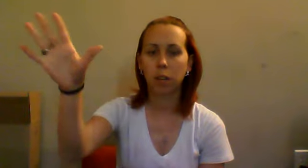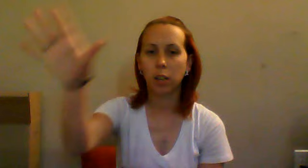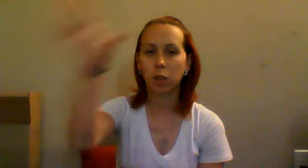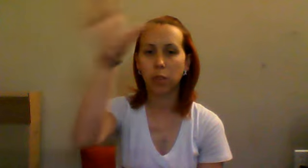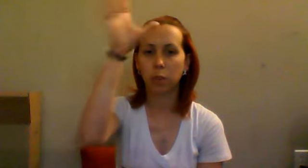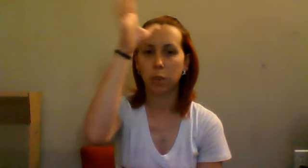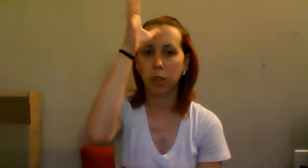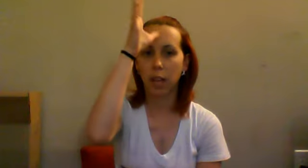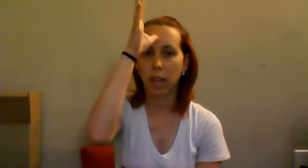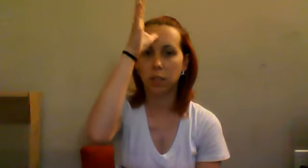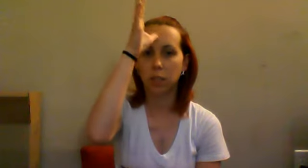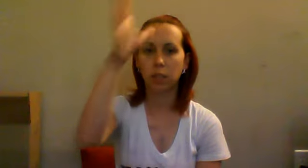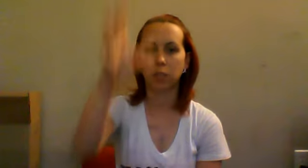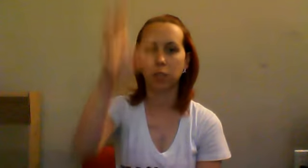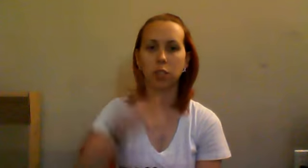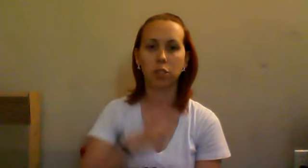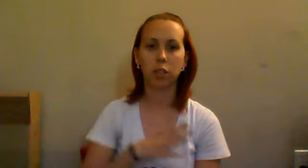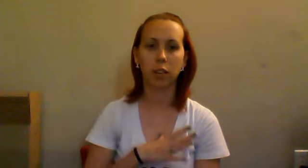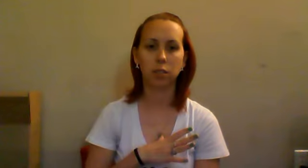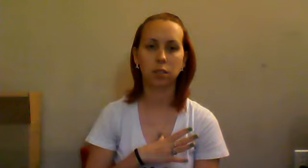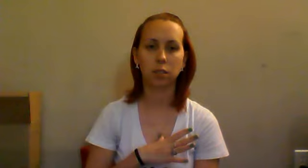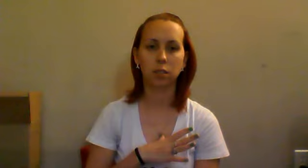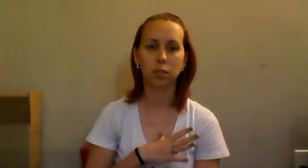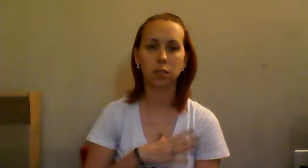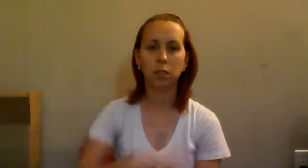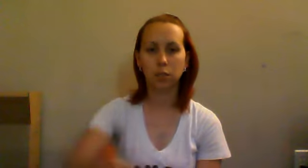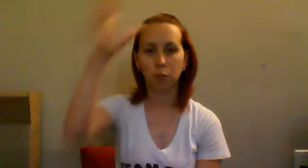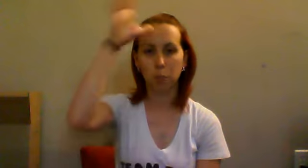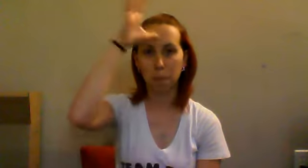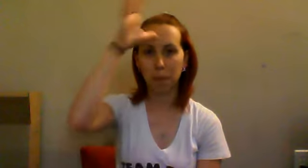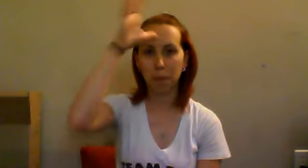go from your head down to your chest. So man.